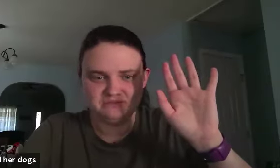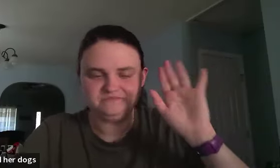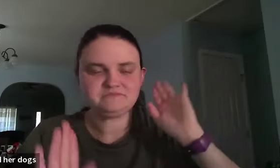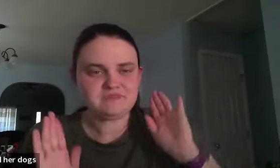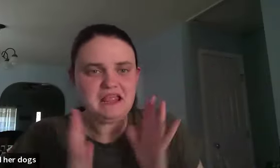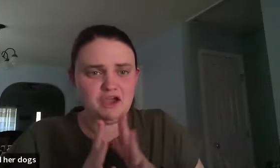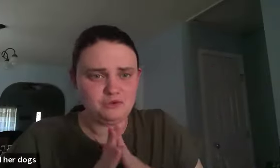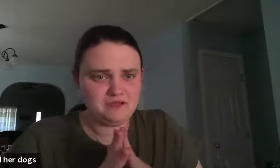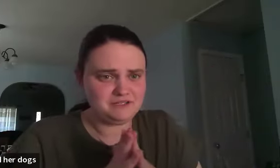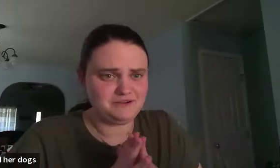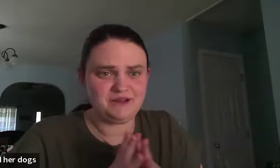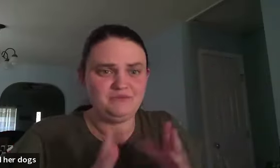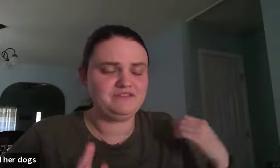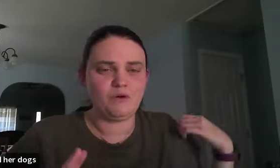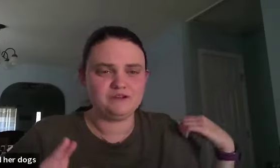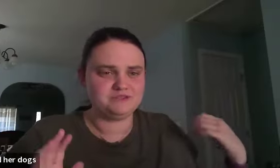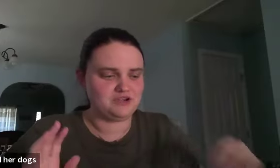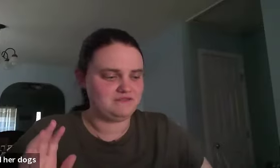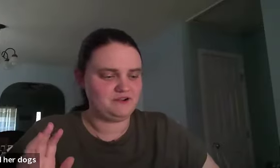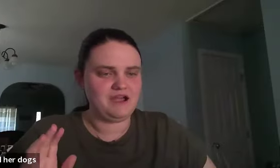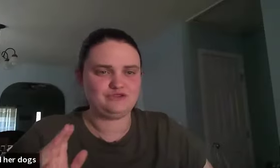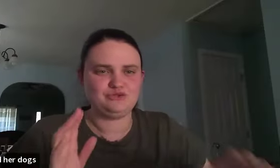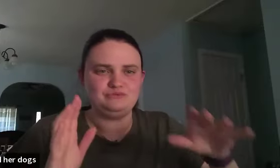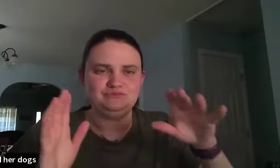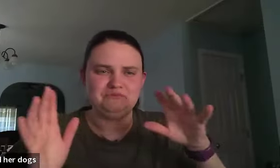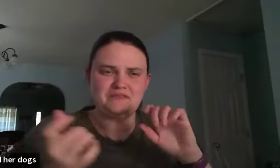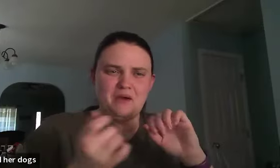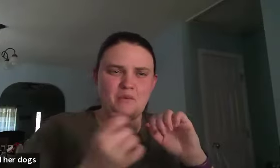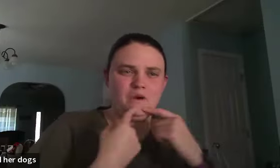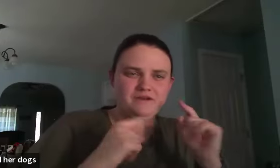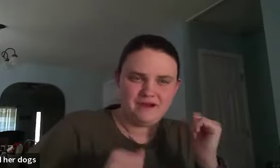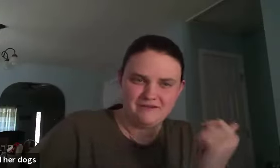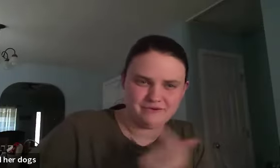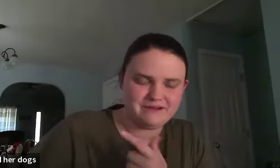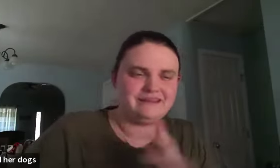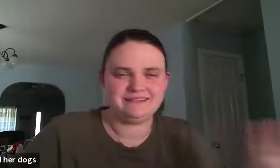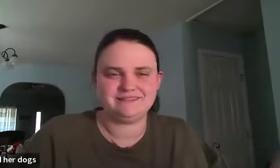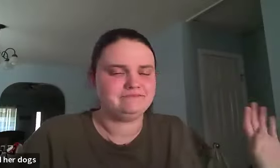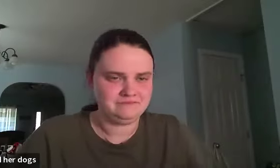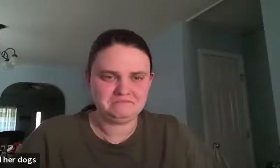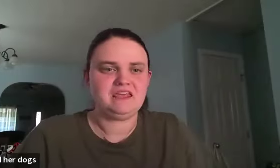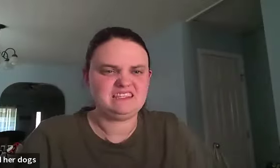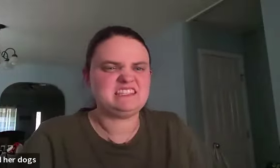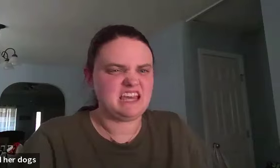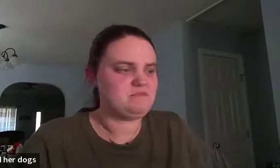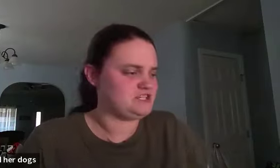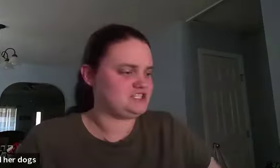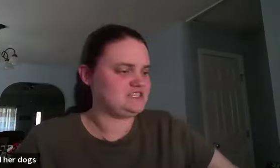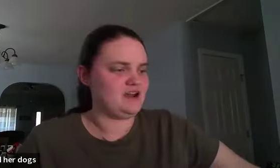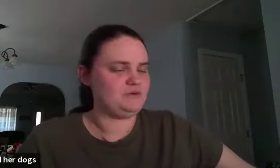So, hope that works for everybody. We've always been trying to figure out how to make that work for everyone. It's a setup that's just not always